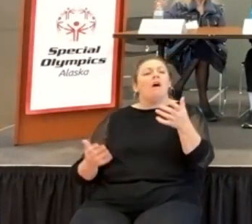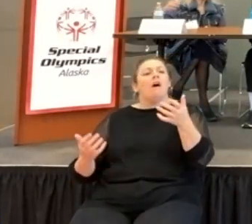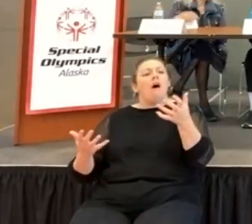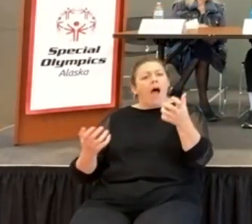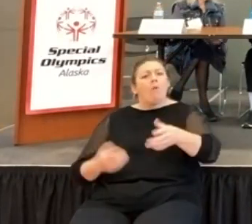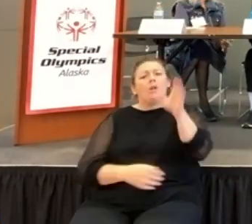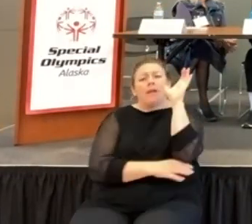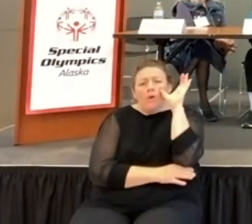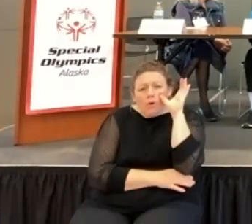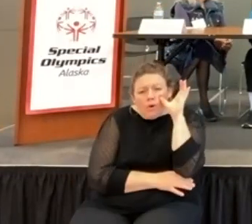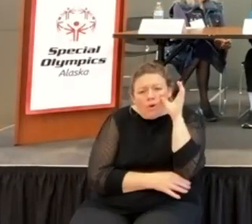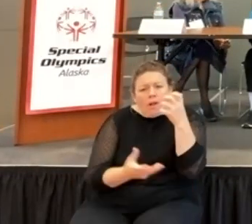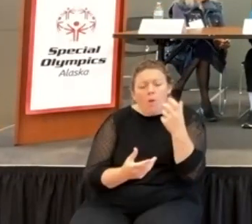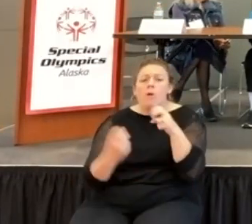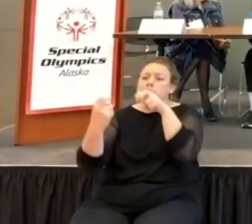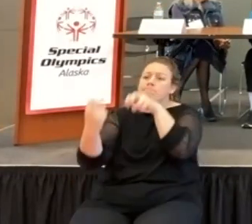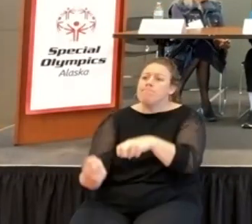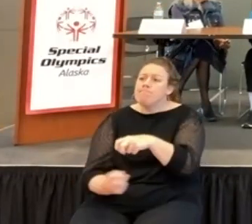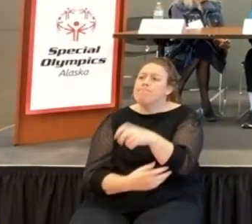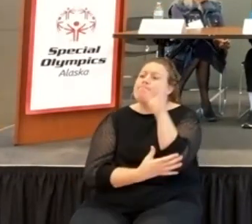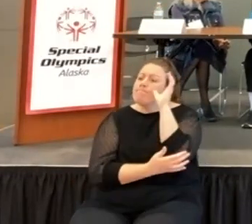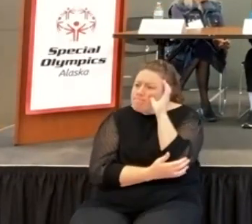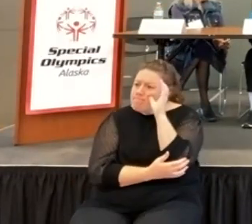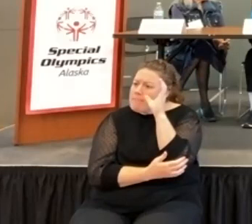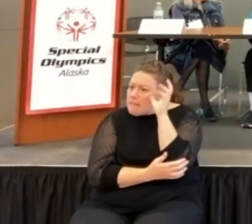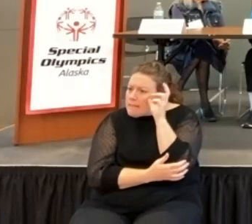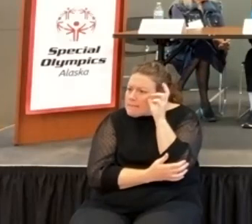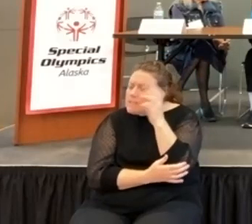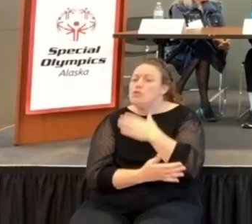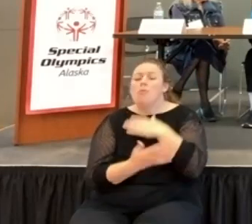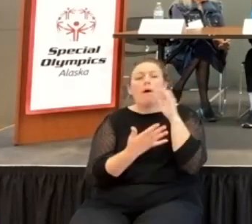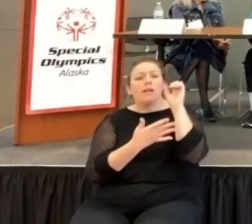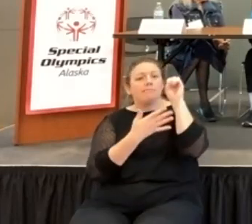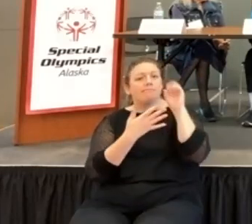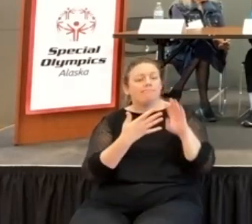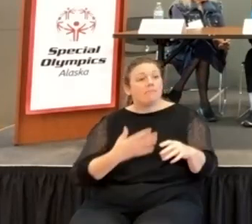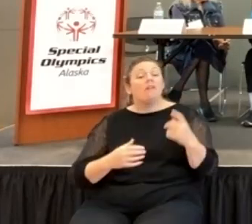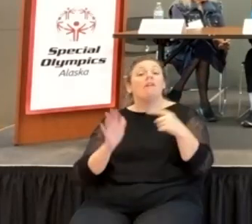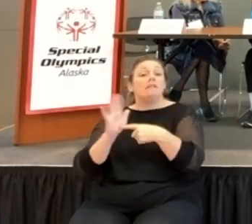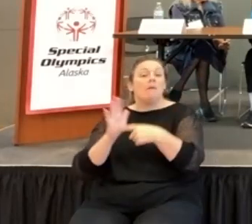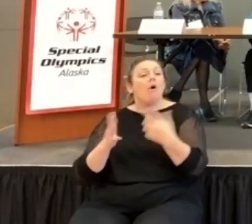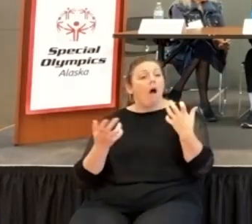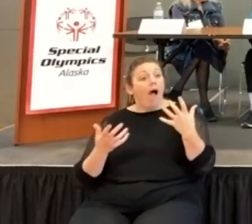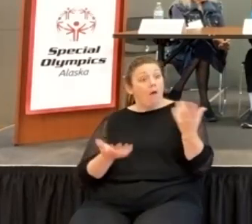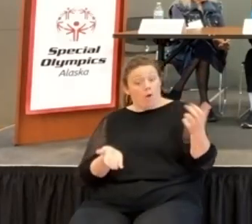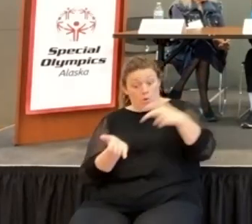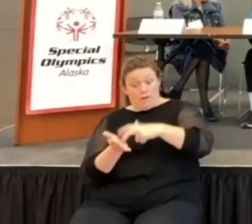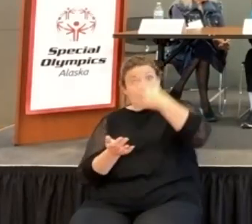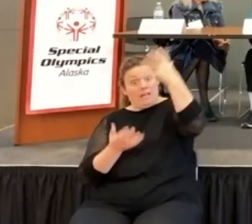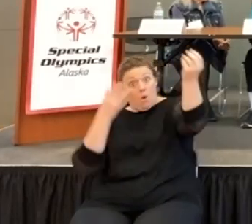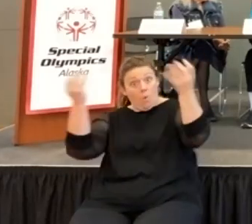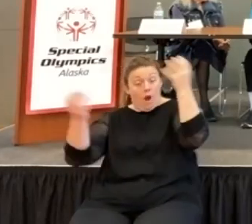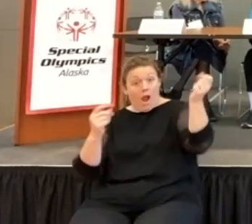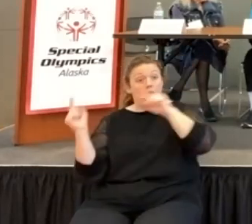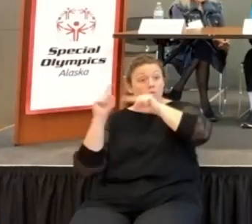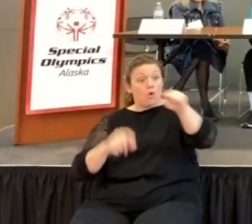me and say some of the services that I would like. For instance, I would like to get out and go to the gym. I would like to get